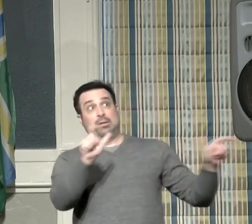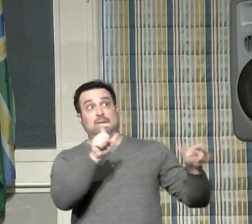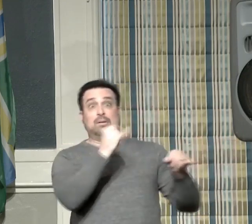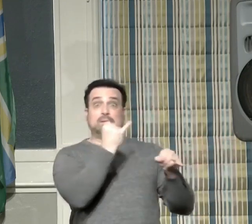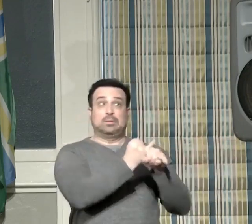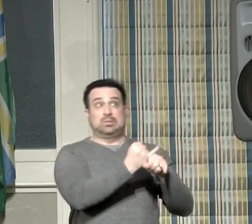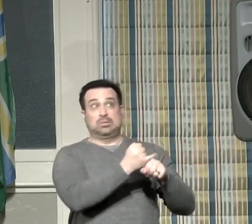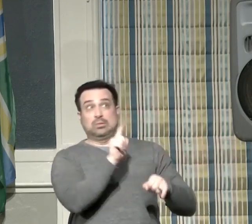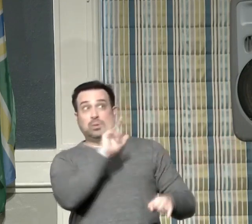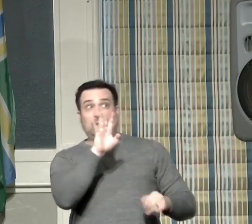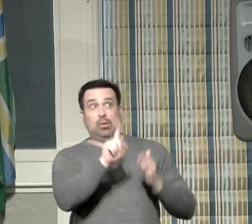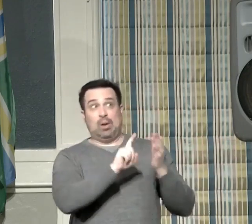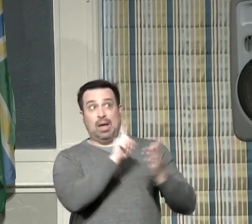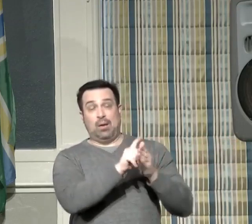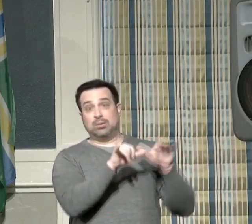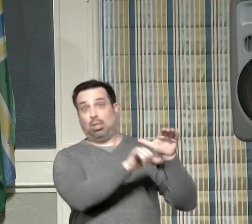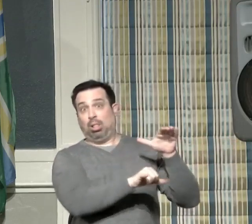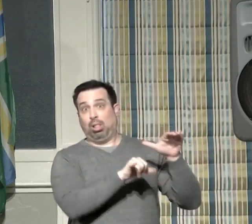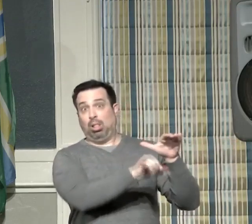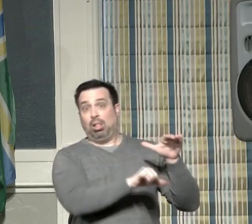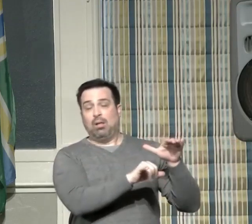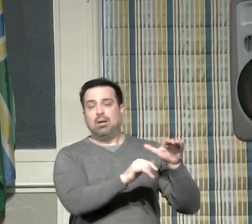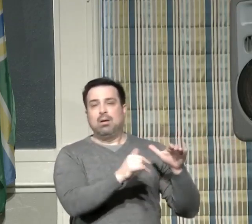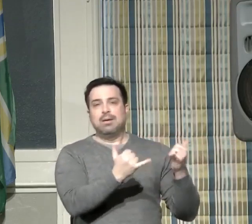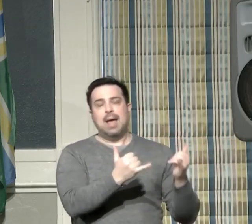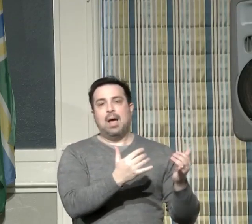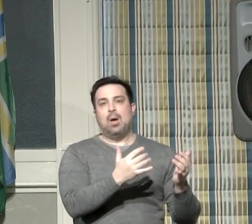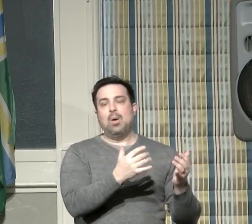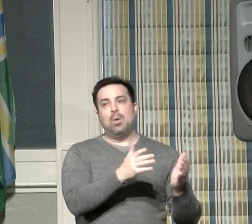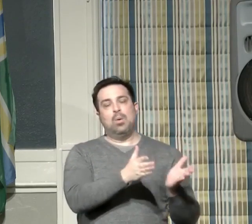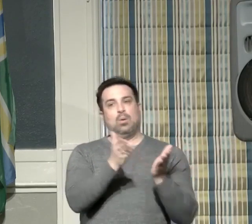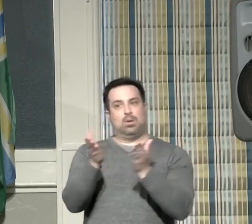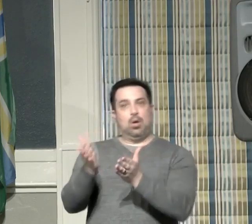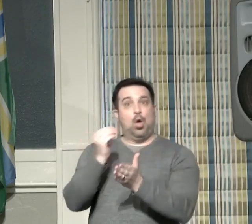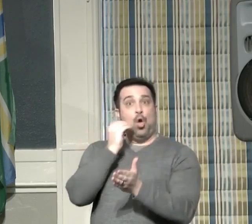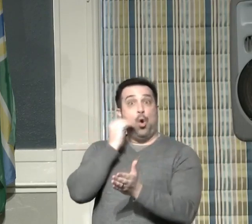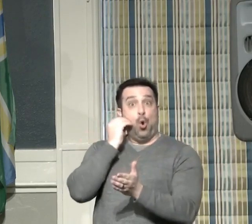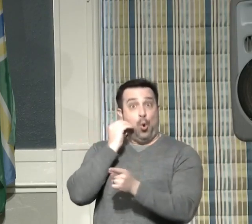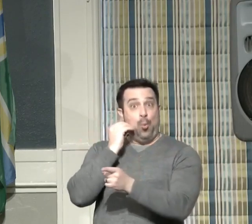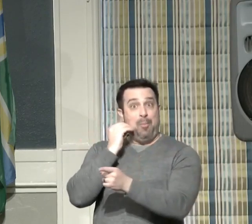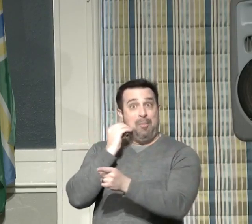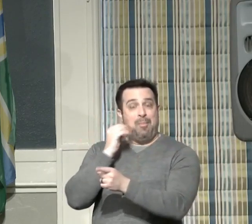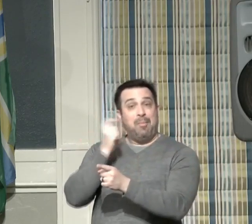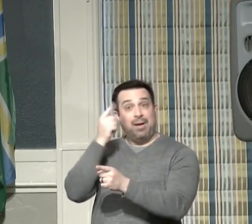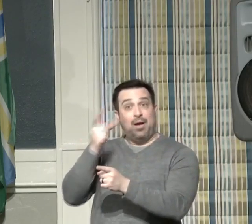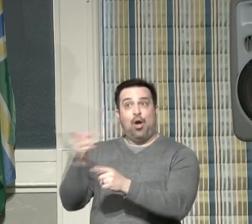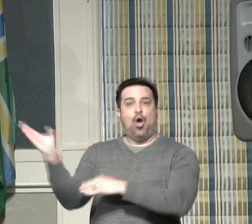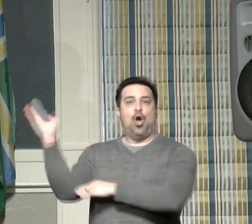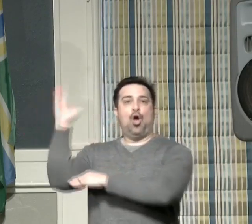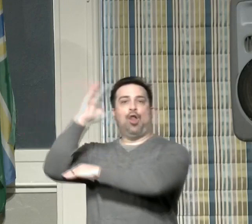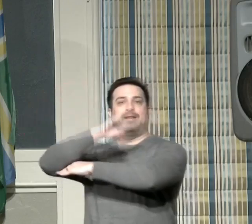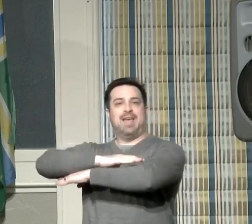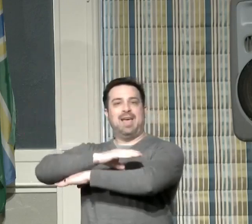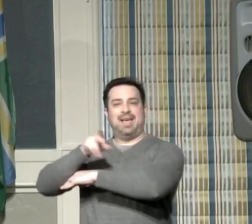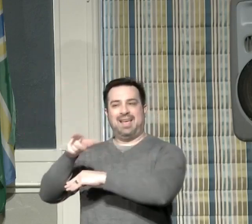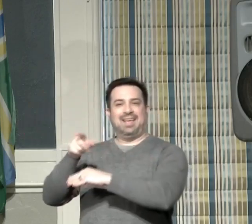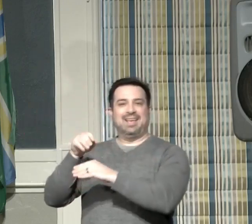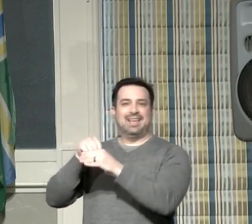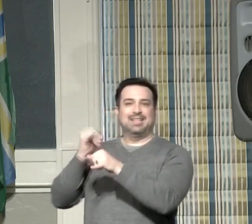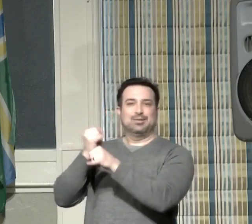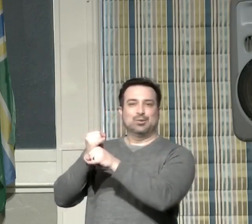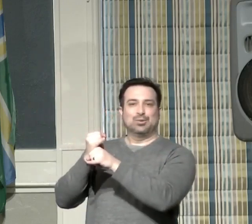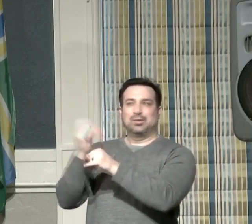hours a day, they were at home, but then all day they went to an institution which was called the sheltered